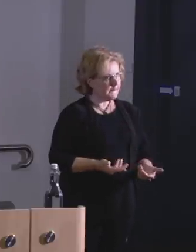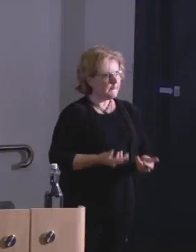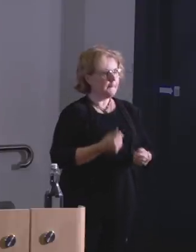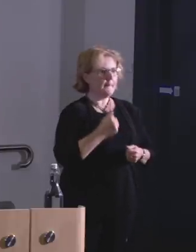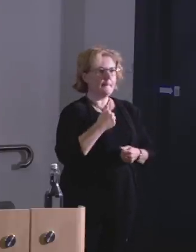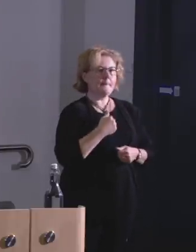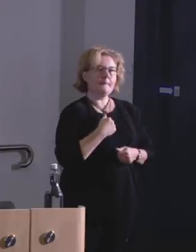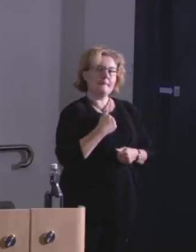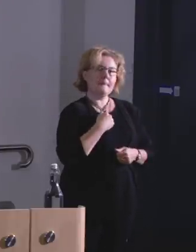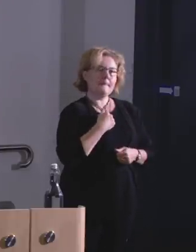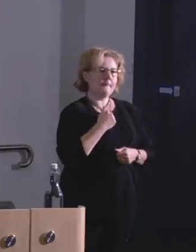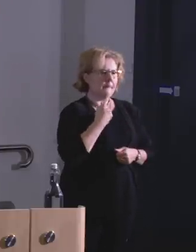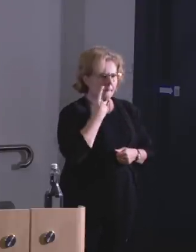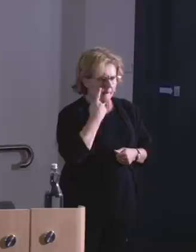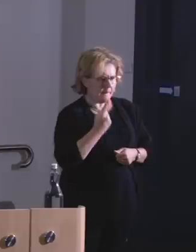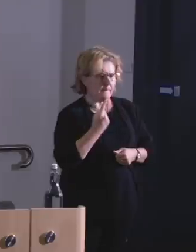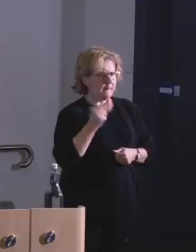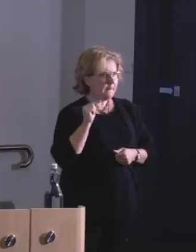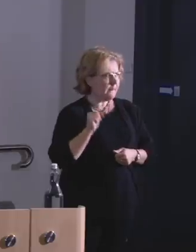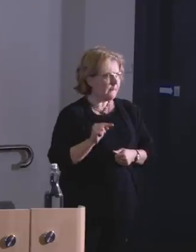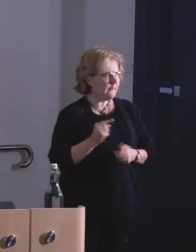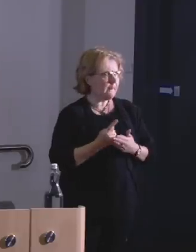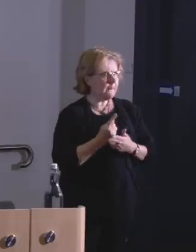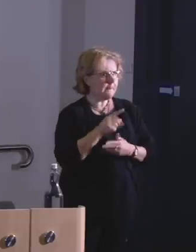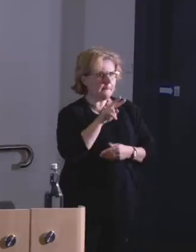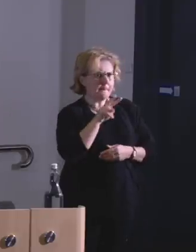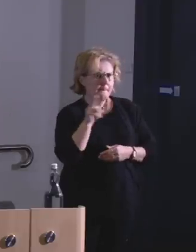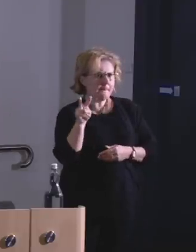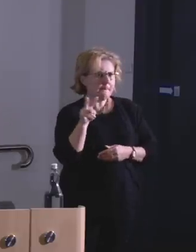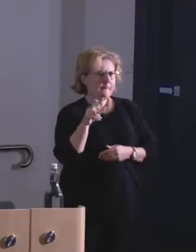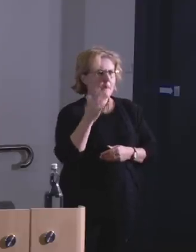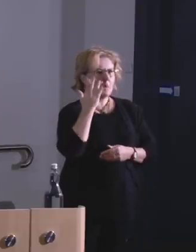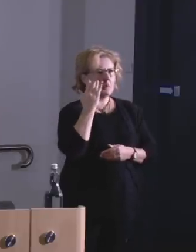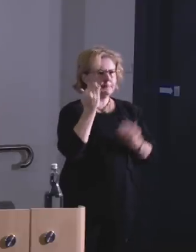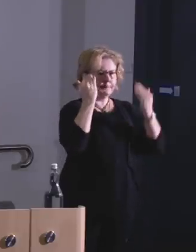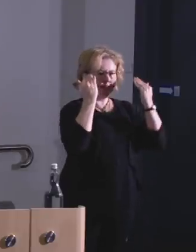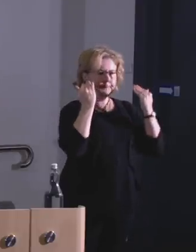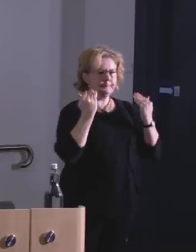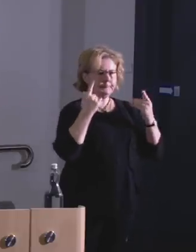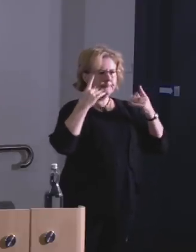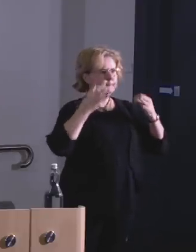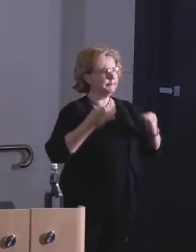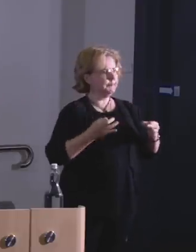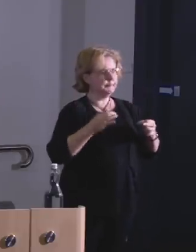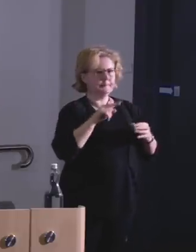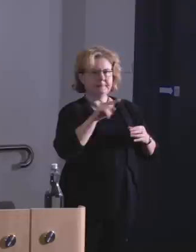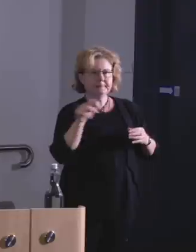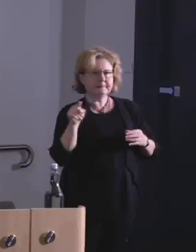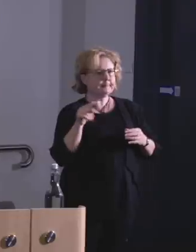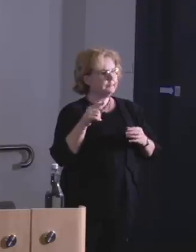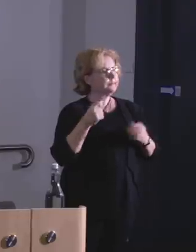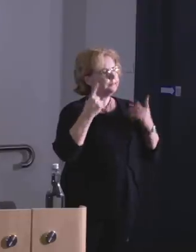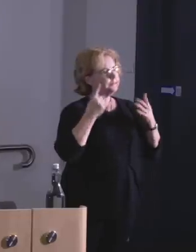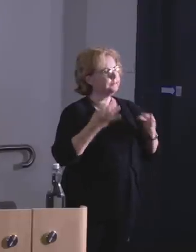I was seeing this happening. So when the judgment came and I was successful in